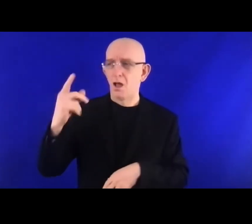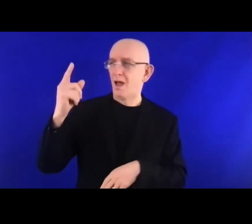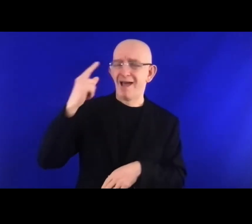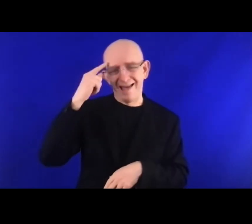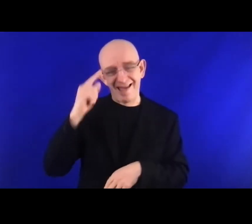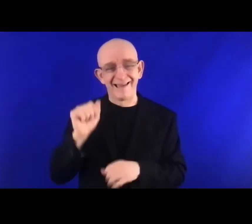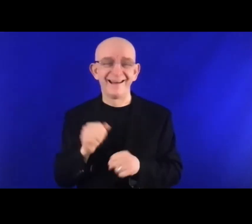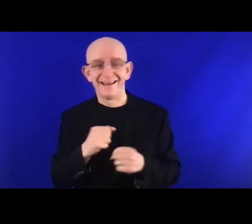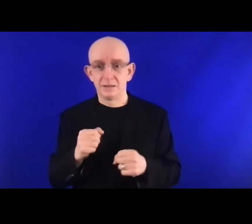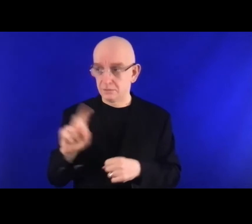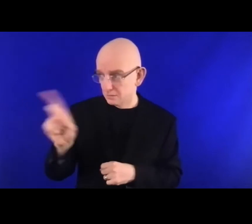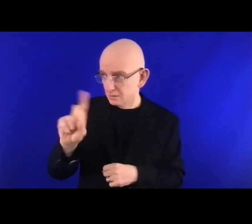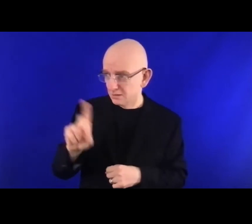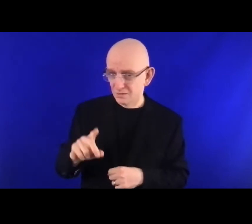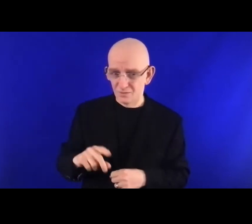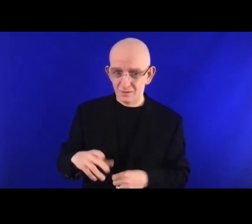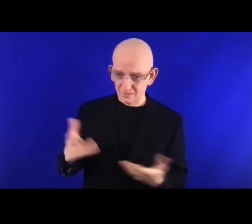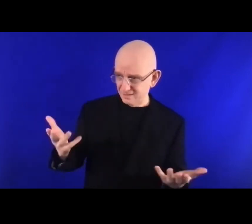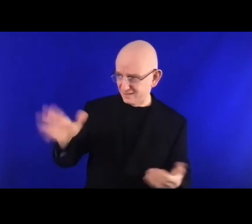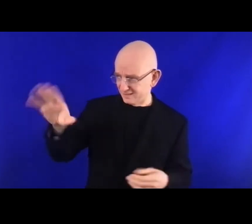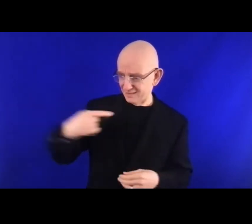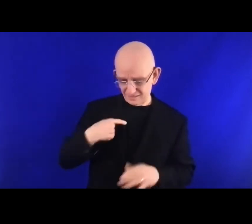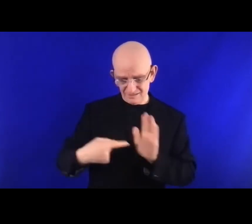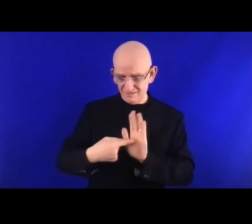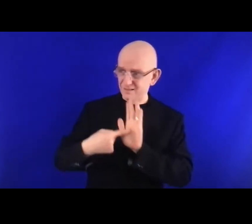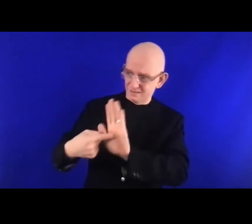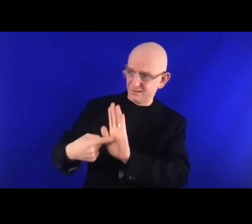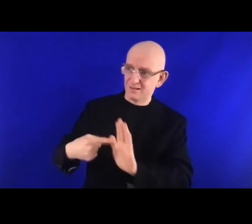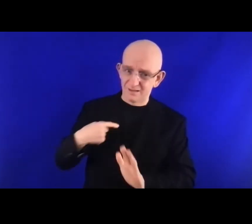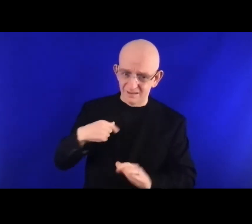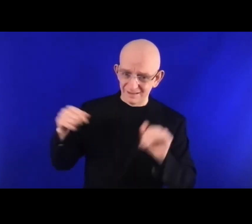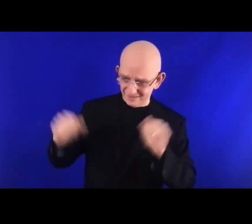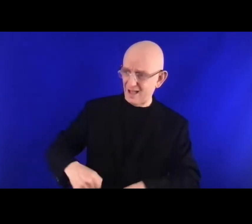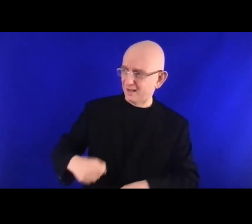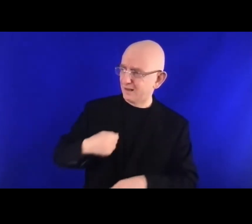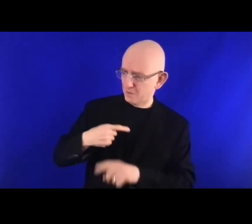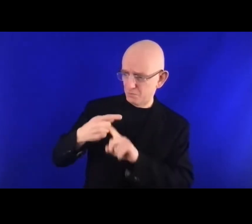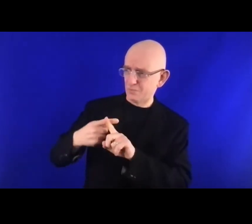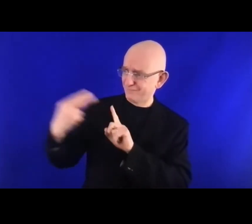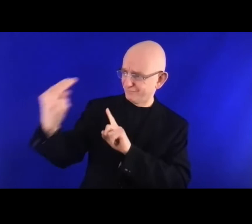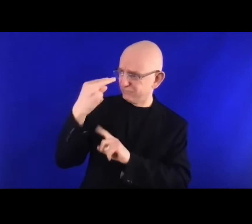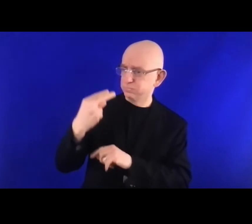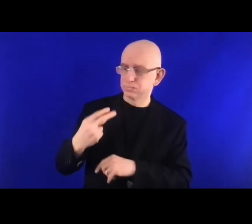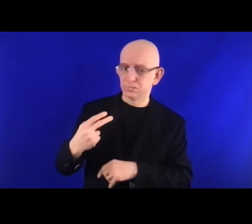something positive, and that the thing that we do is making our society better and make the world